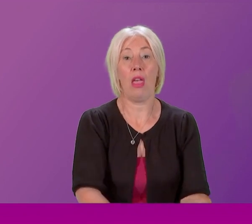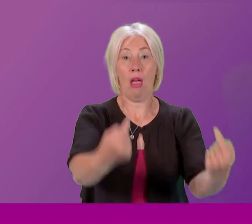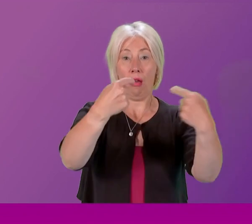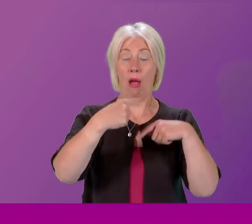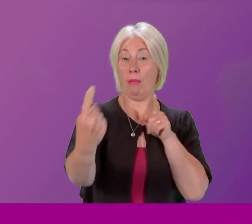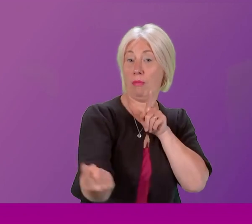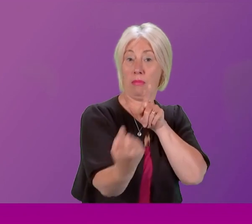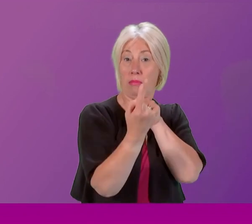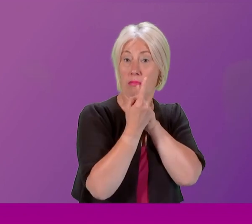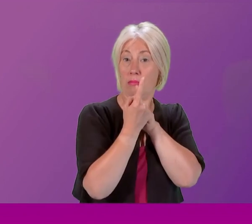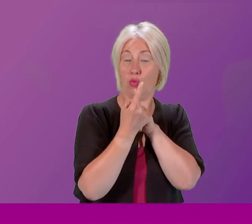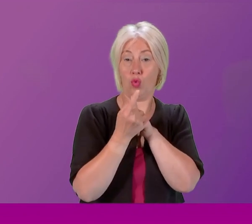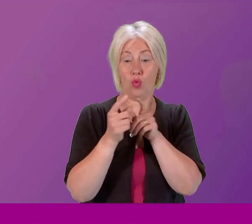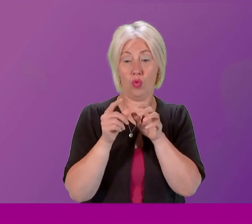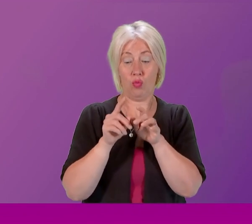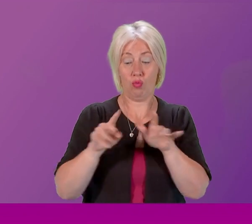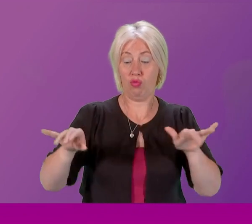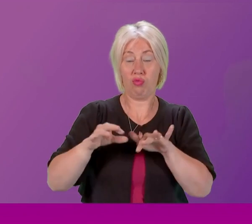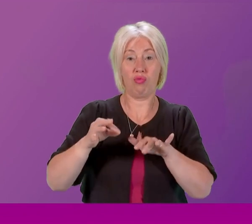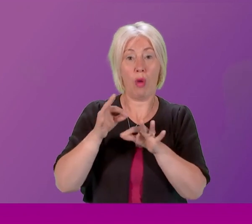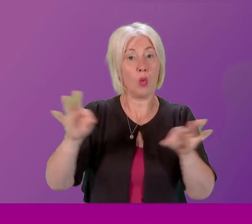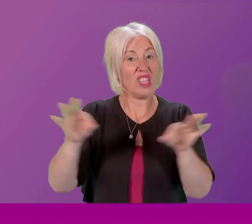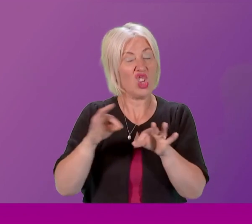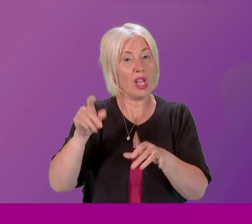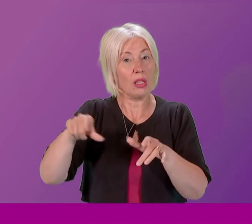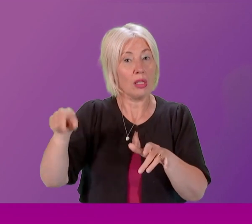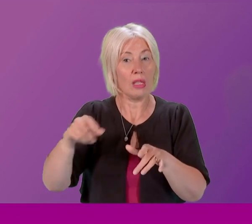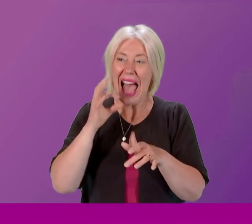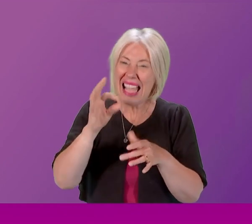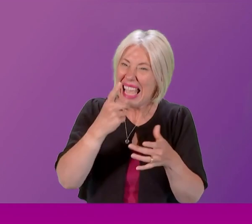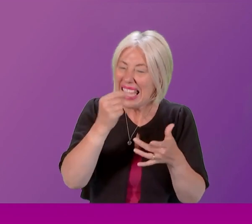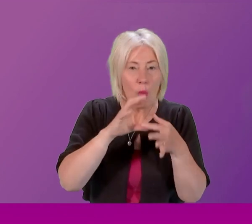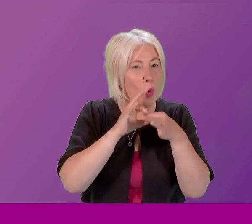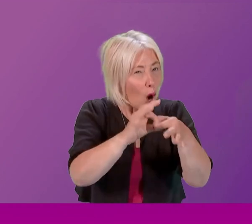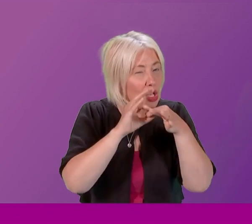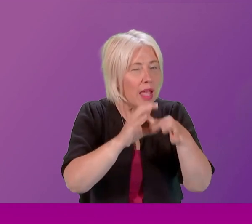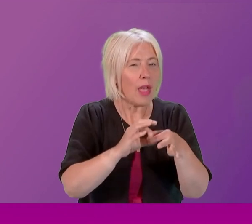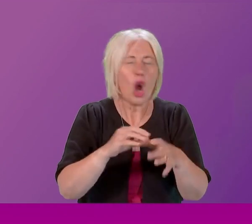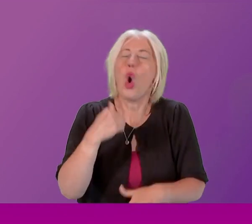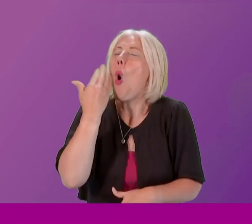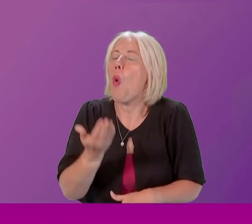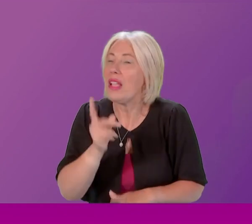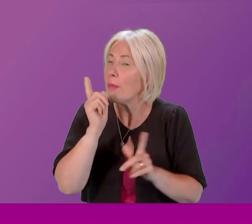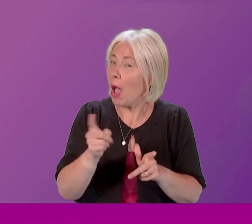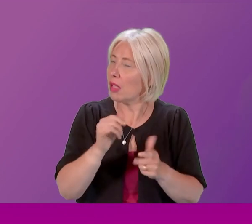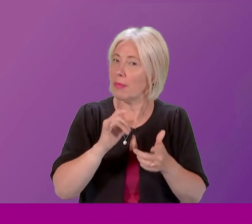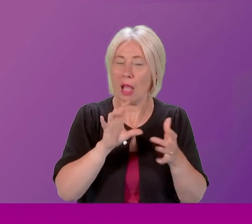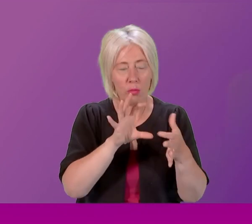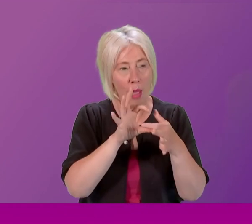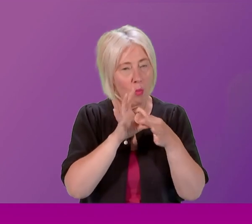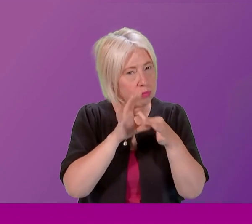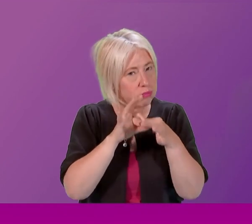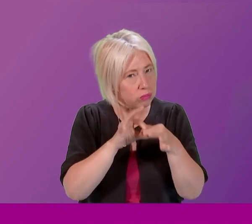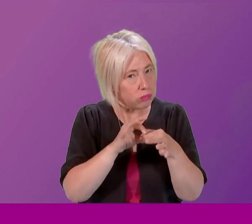musicians who play instruments to work together, not in all cases. So I think we're seeing this real